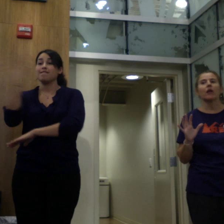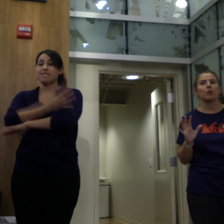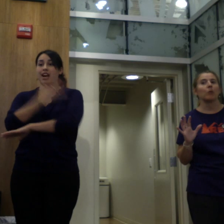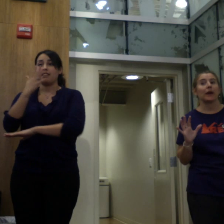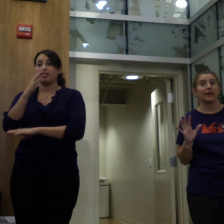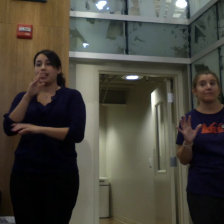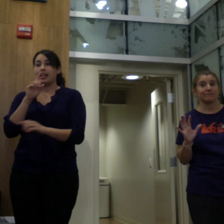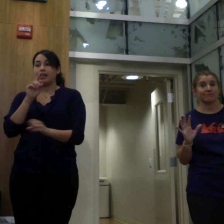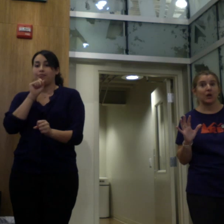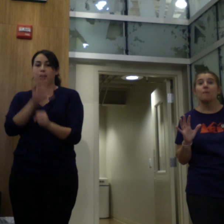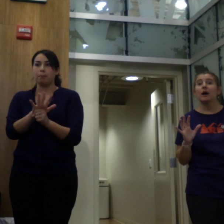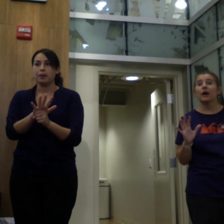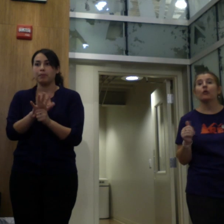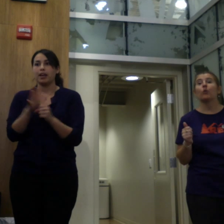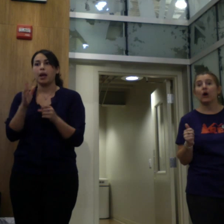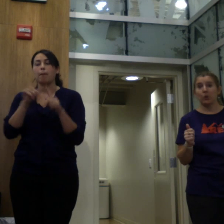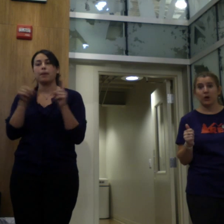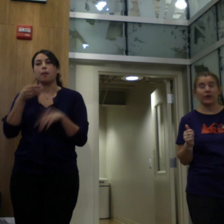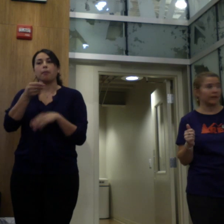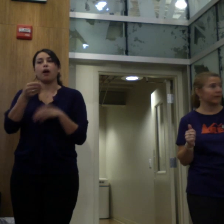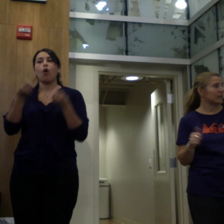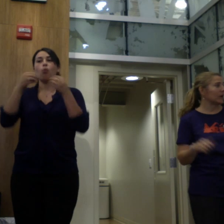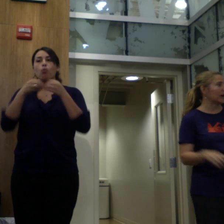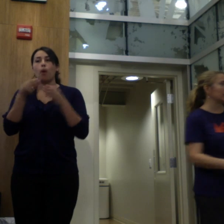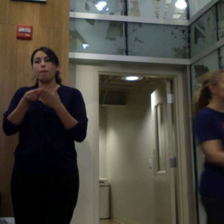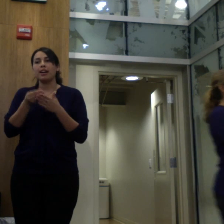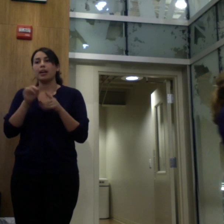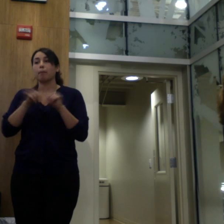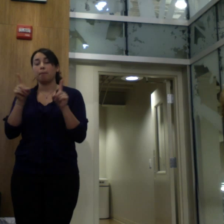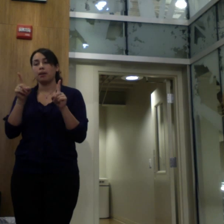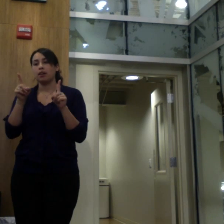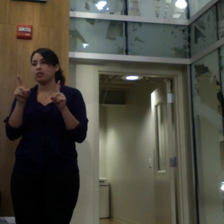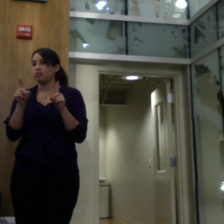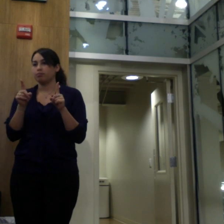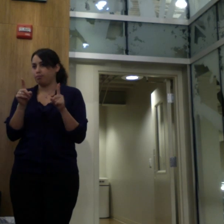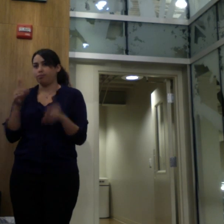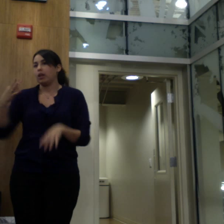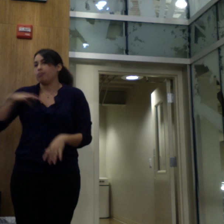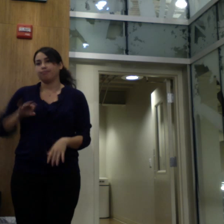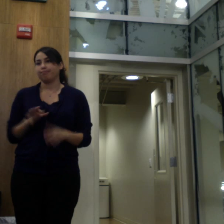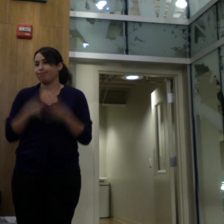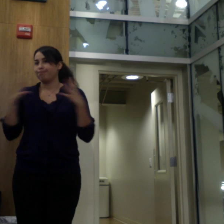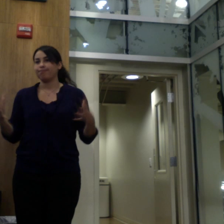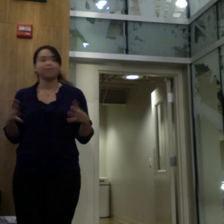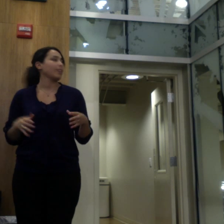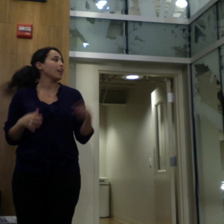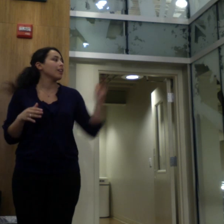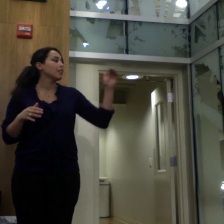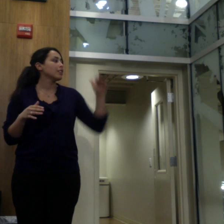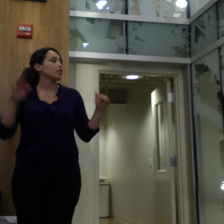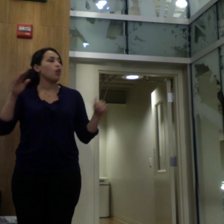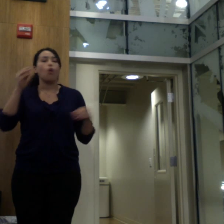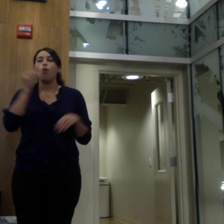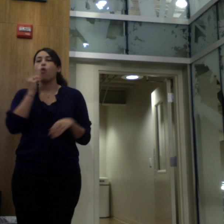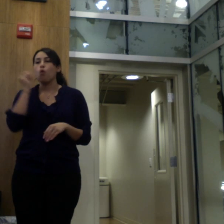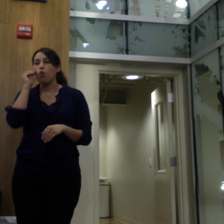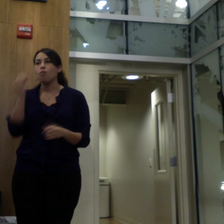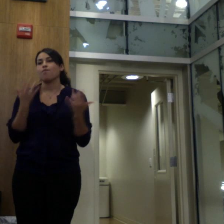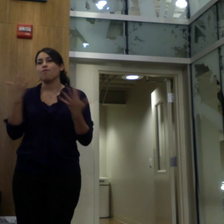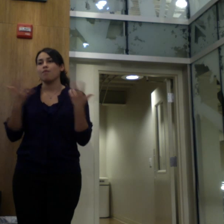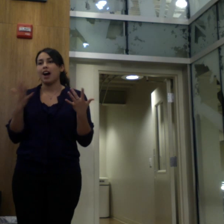and a lot more money, but well worth it, all right? And then shelter is something to take into consideration: fire,